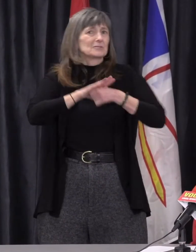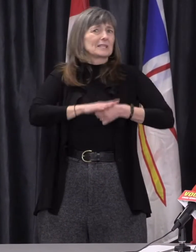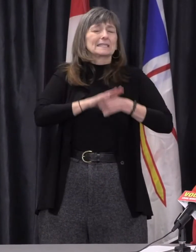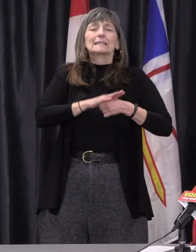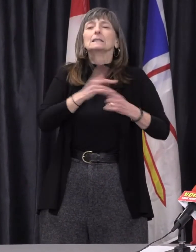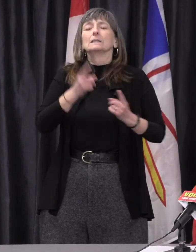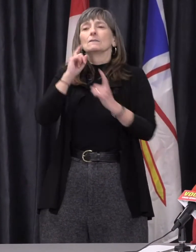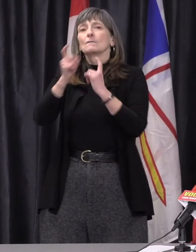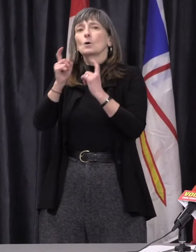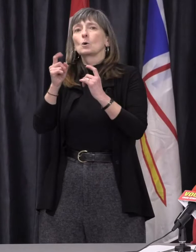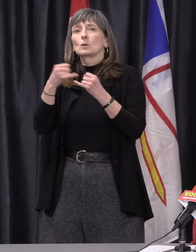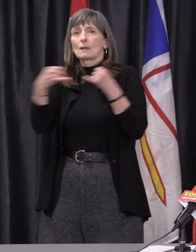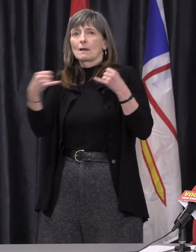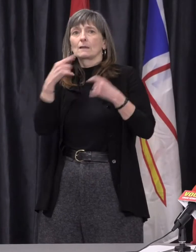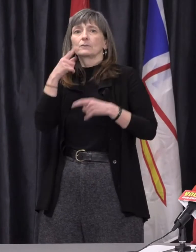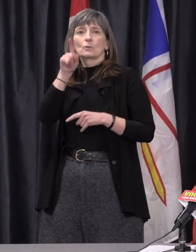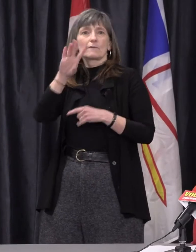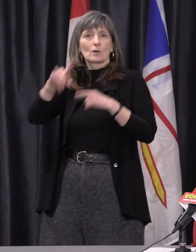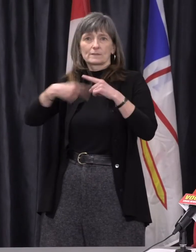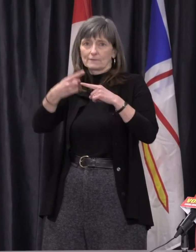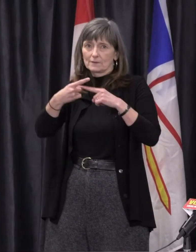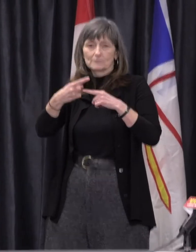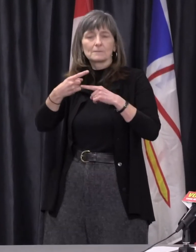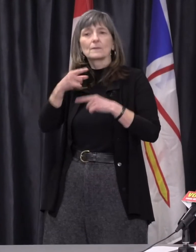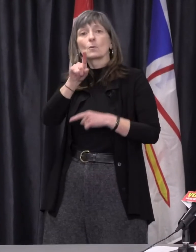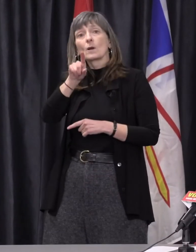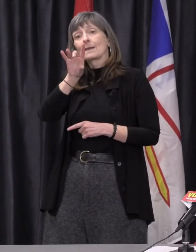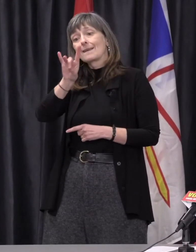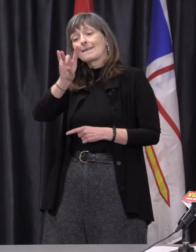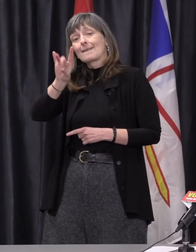Line, available 24/7 at